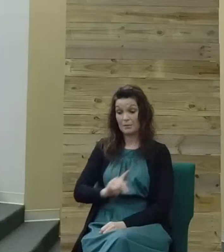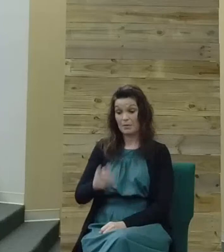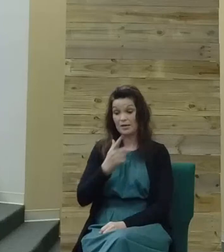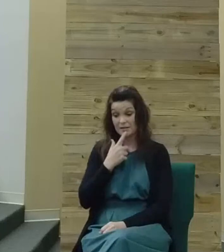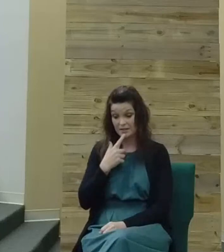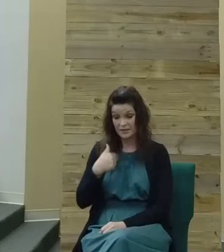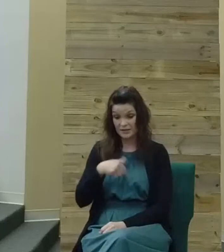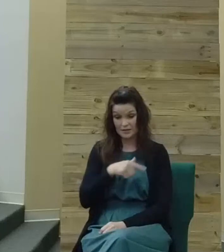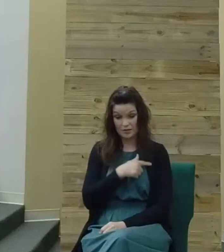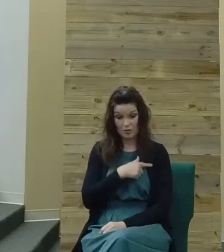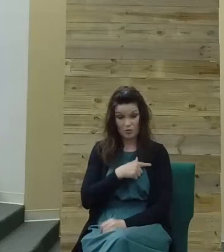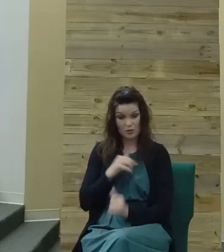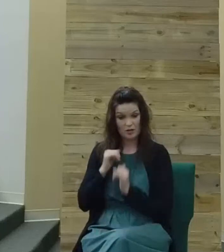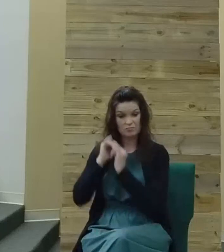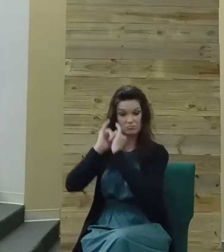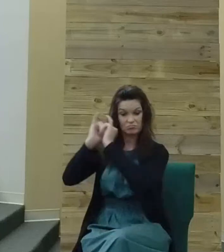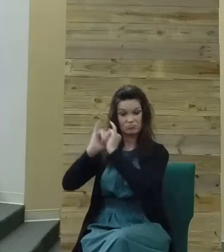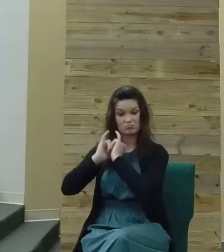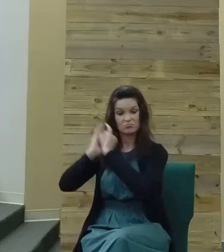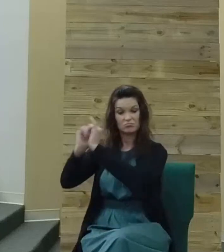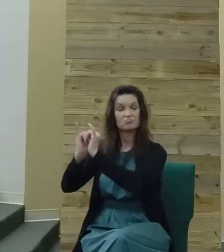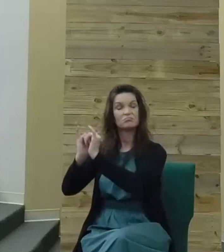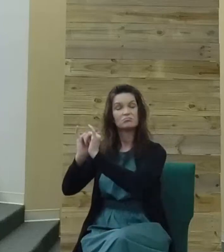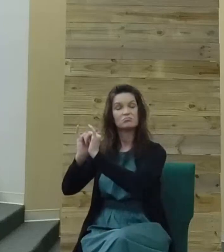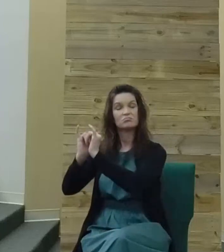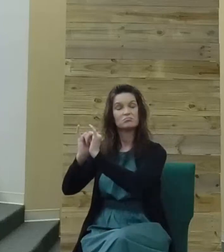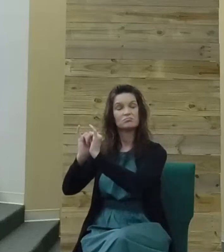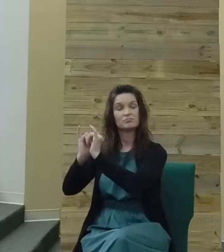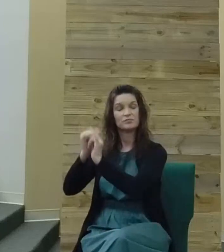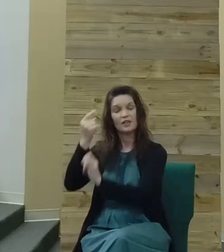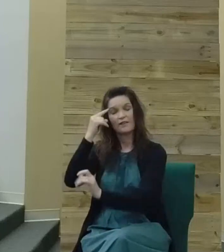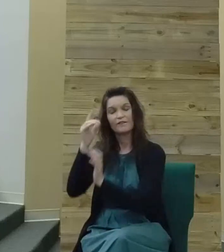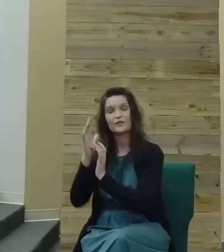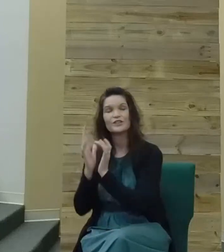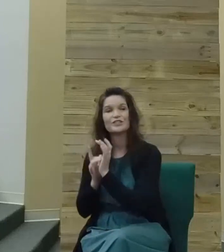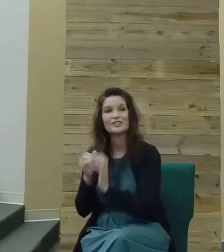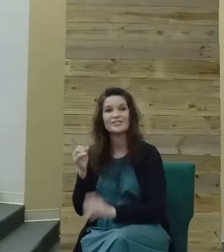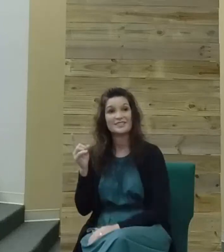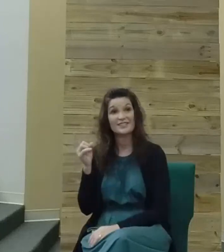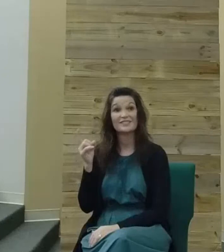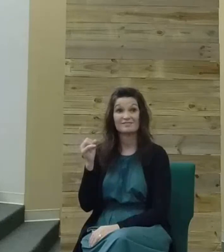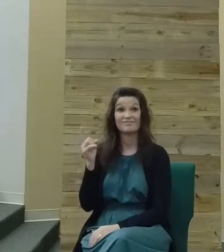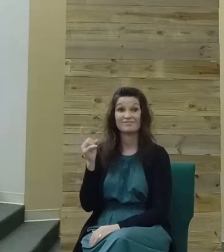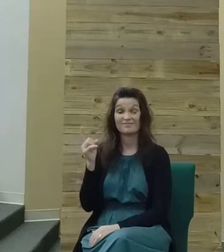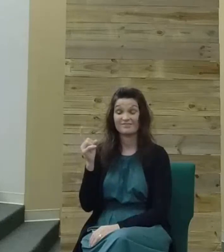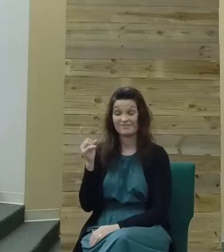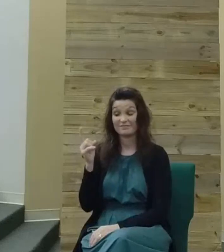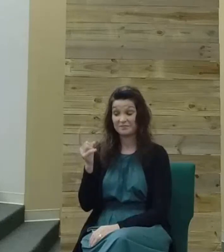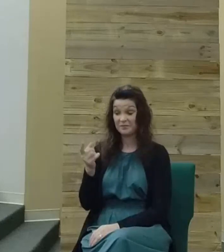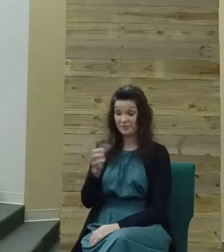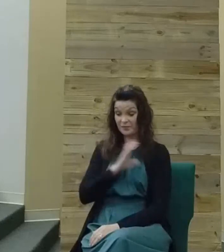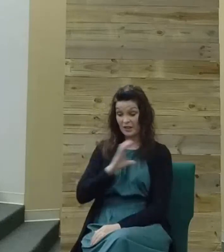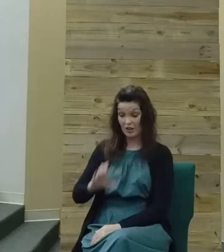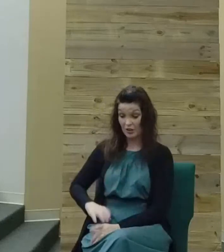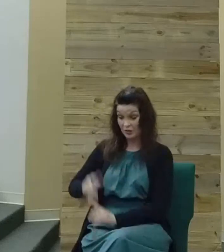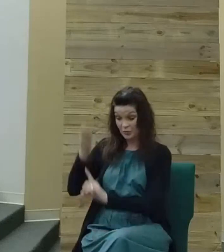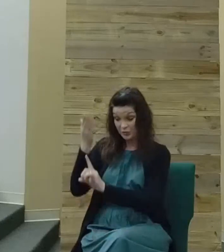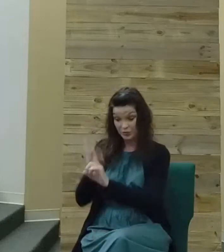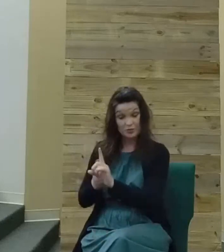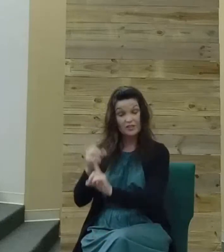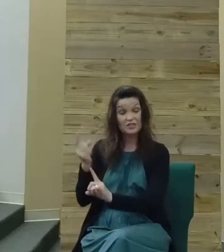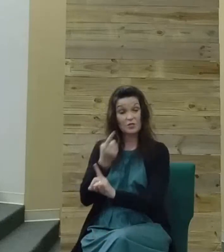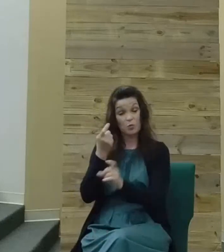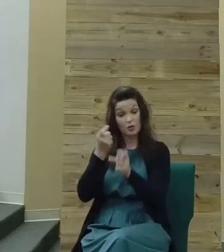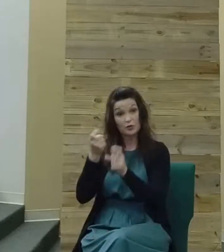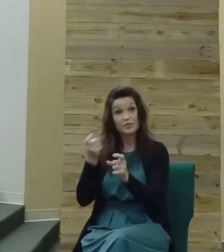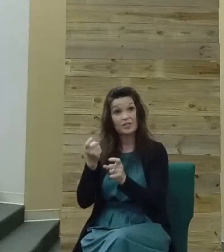And then Paul says that we are ambassadors for Christ. Christ is the